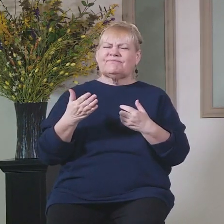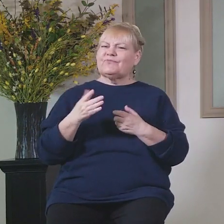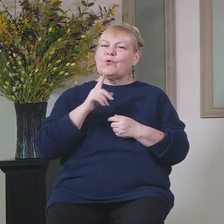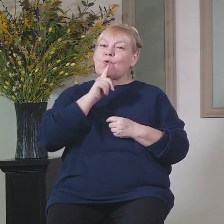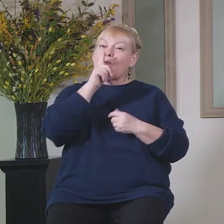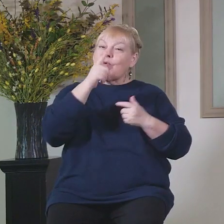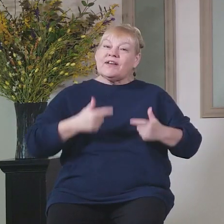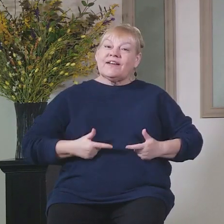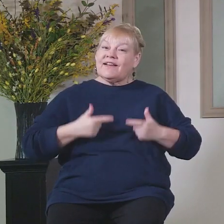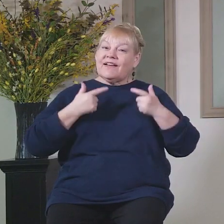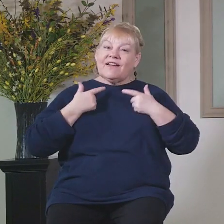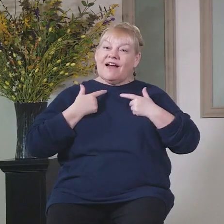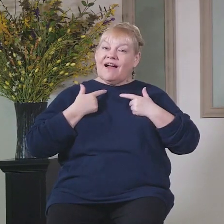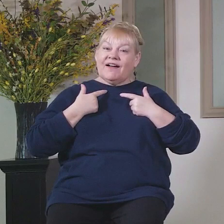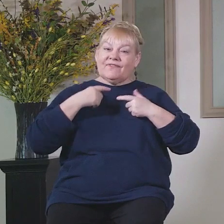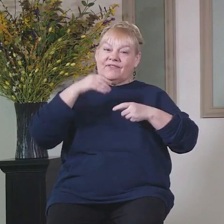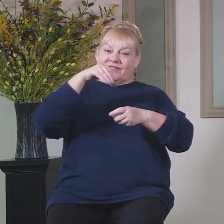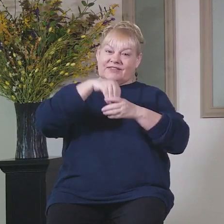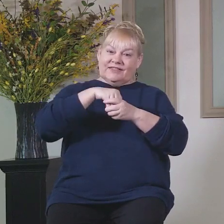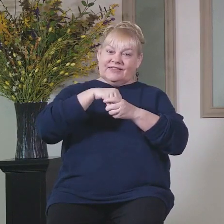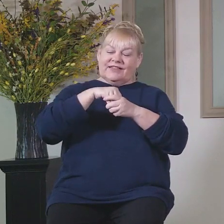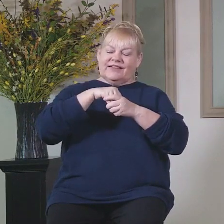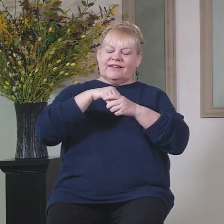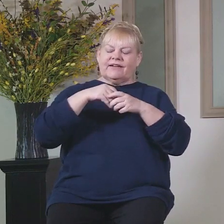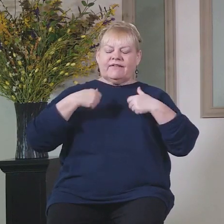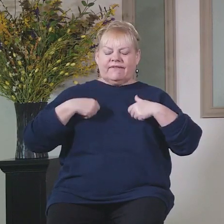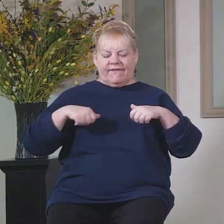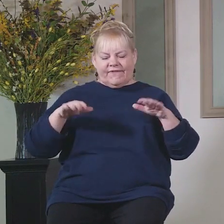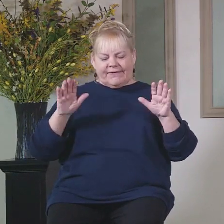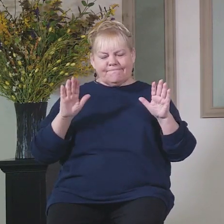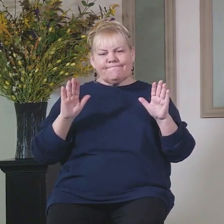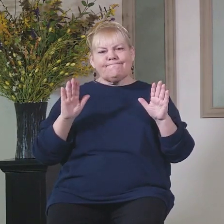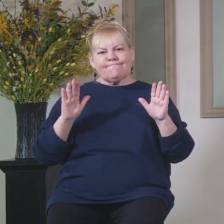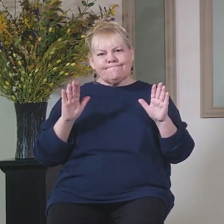real life is found in laying down.